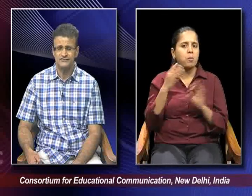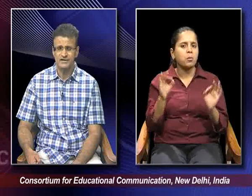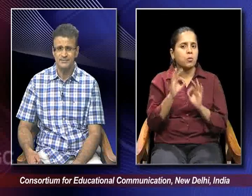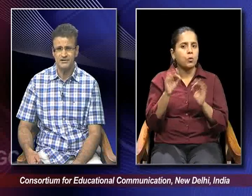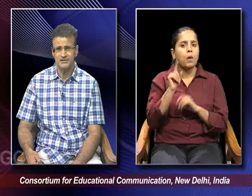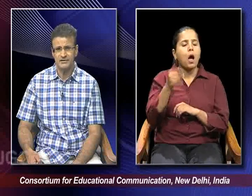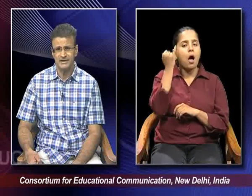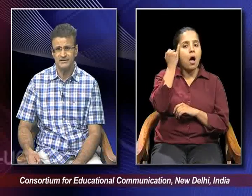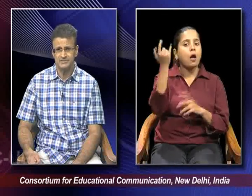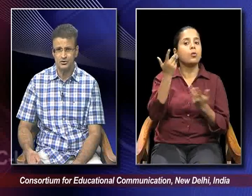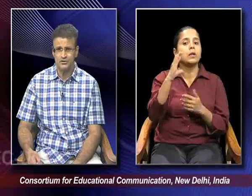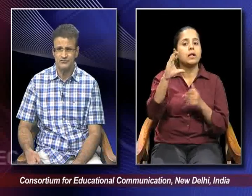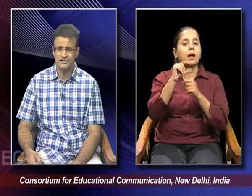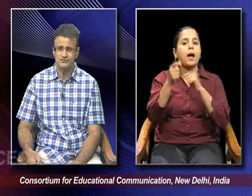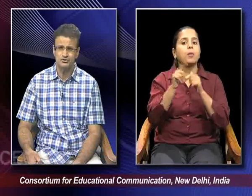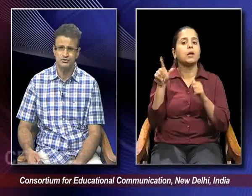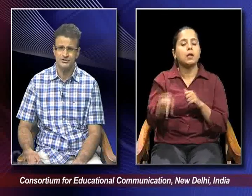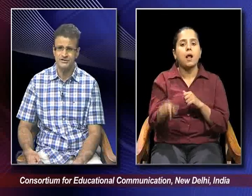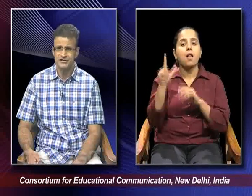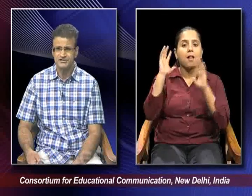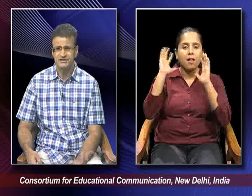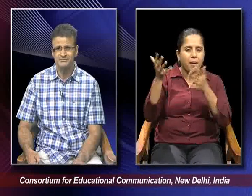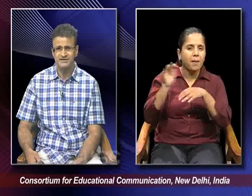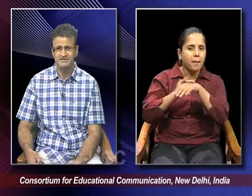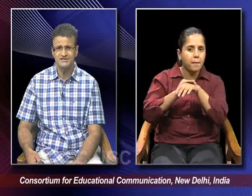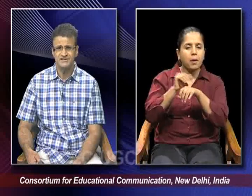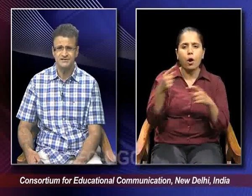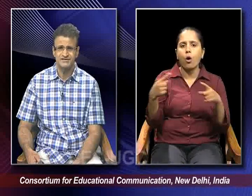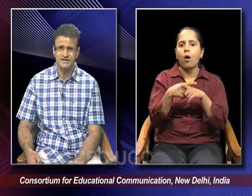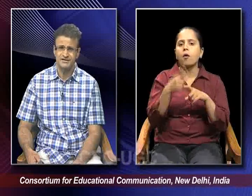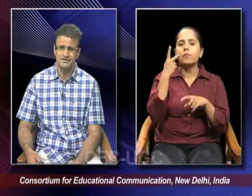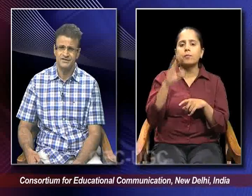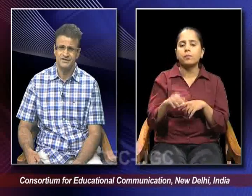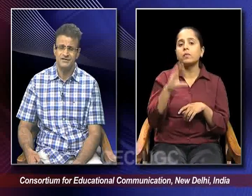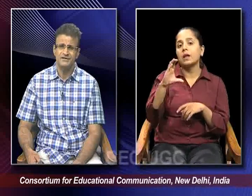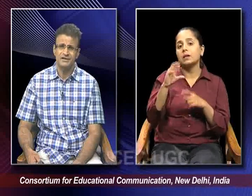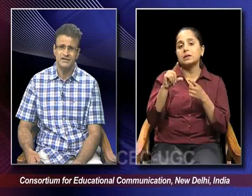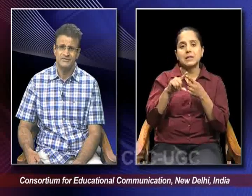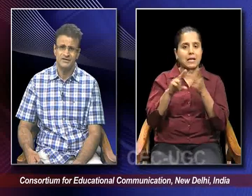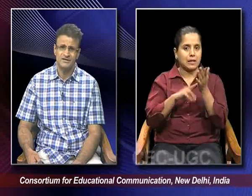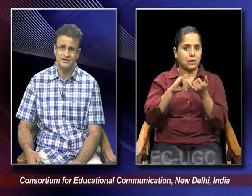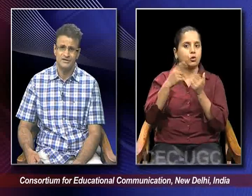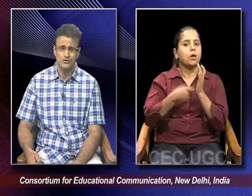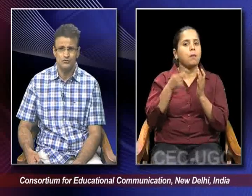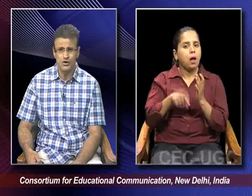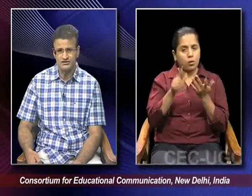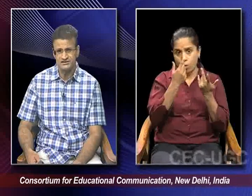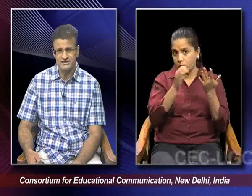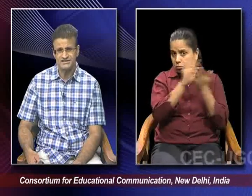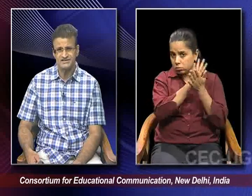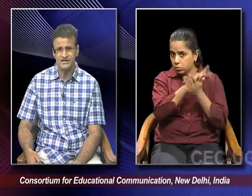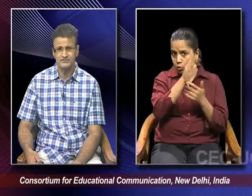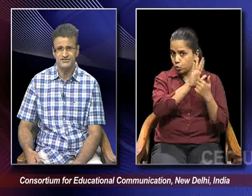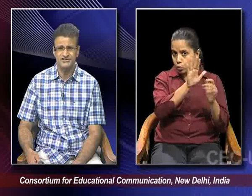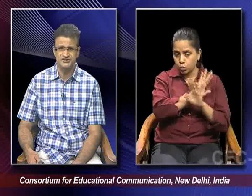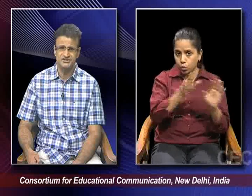of the capital and the labor conflict was to be seen by the censors, and they in a way did not want that such